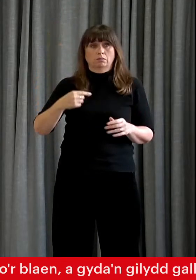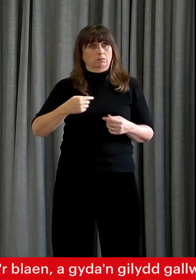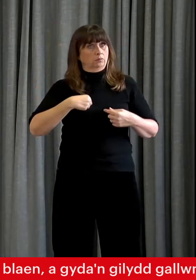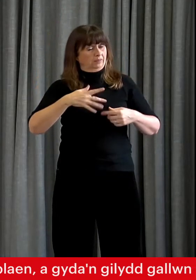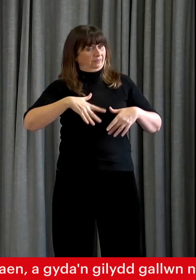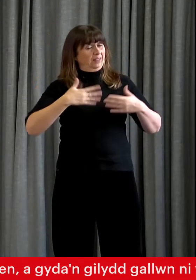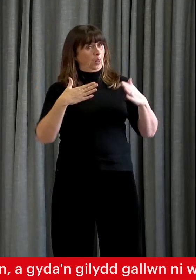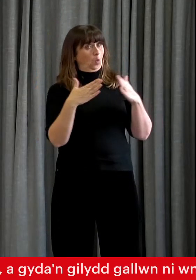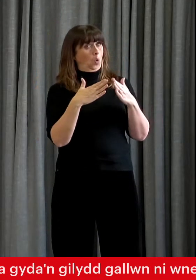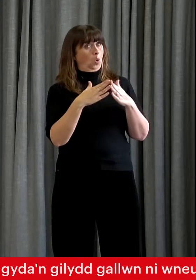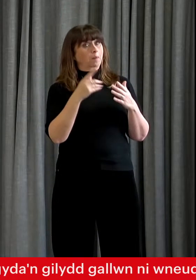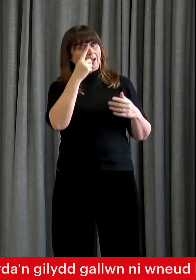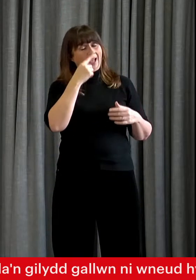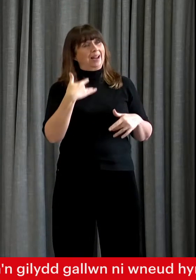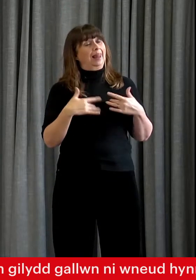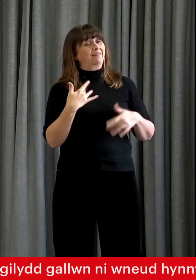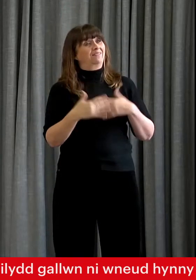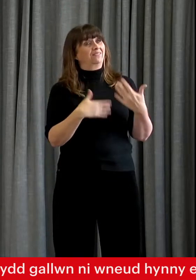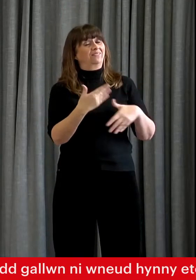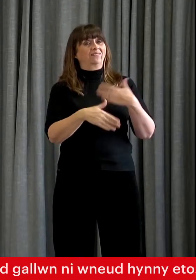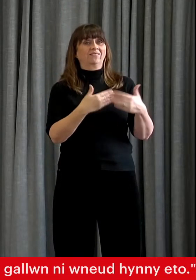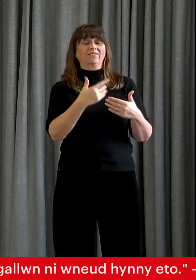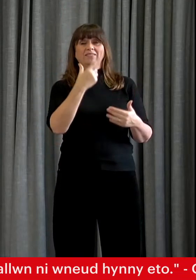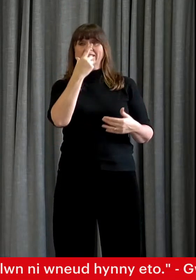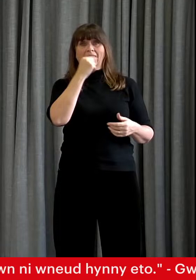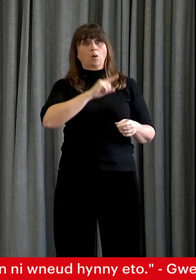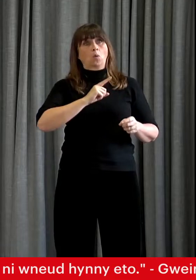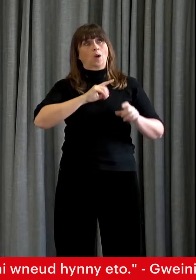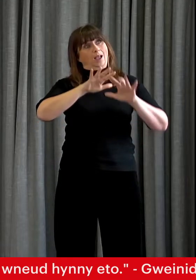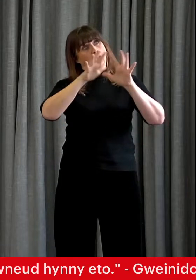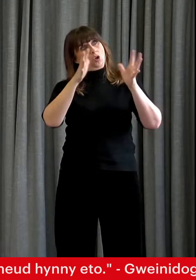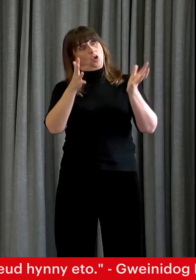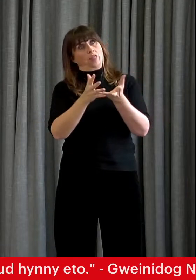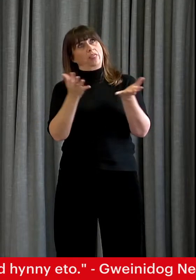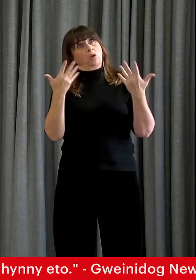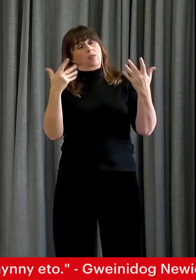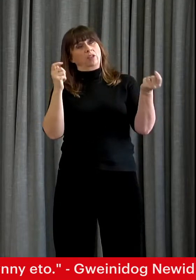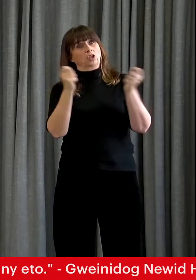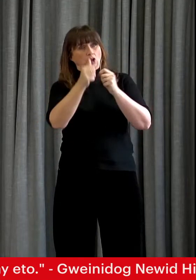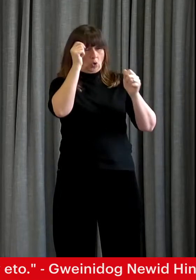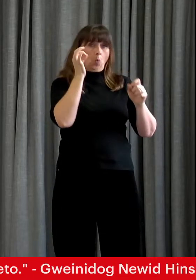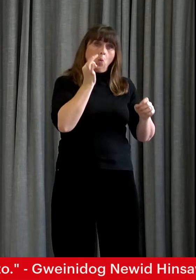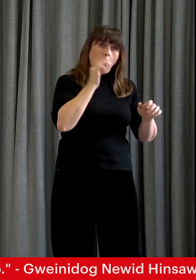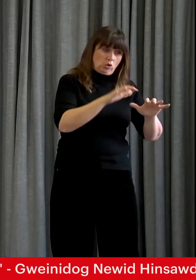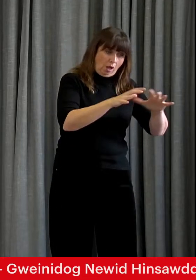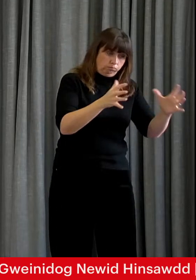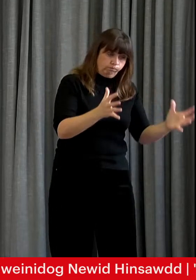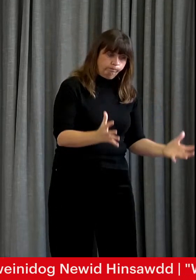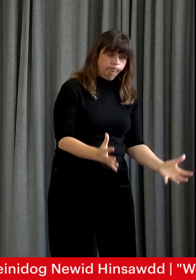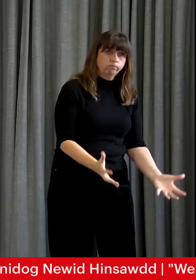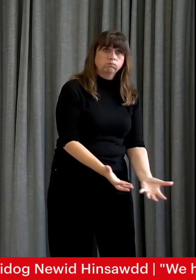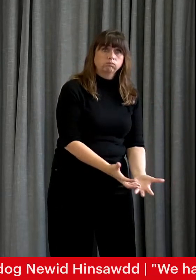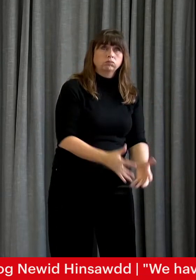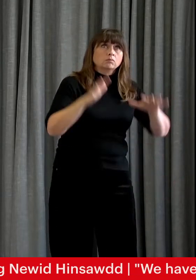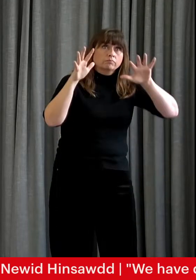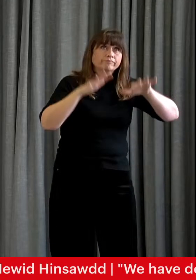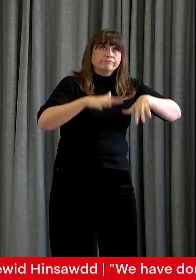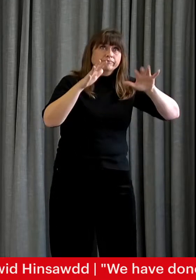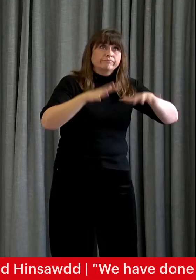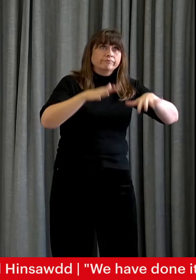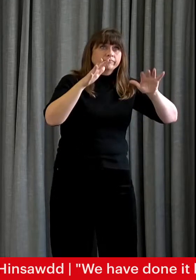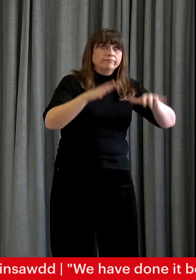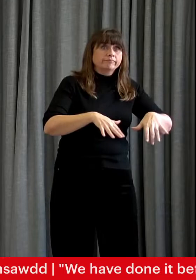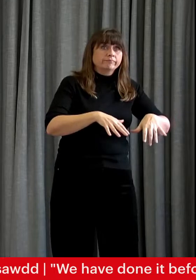homes should be livable in and usable into the changing climate. So the water butts, that saves an enormous amount of water from going into